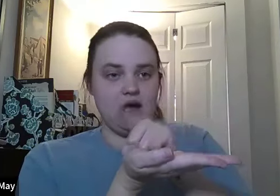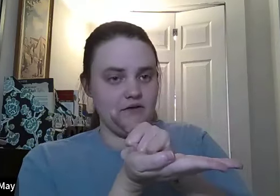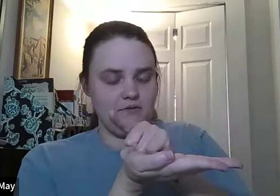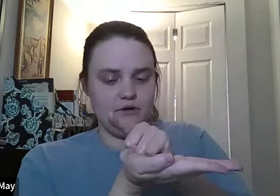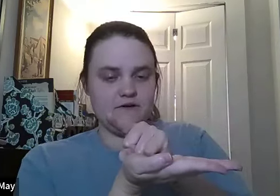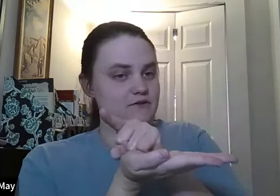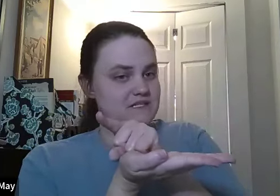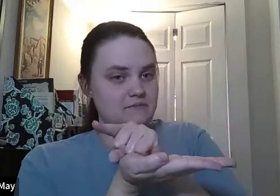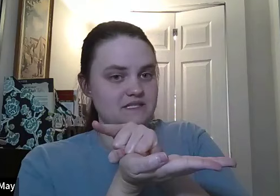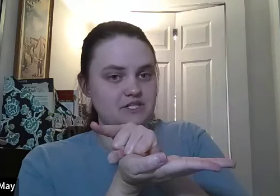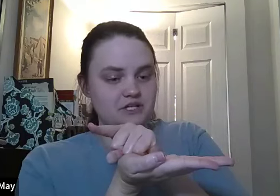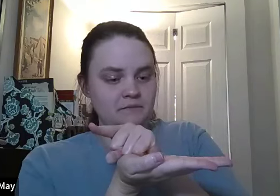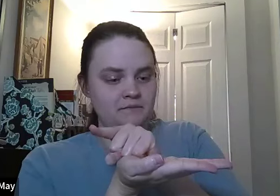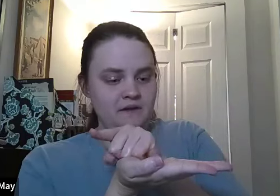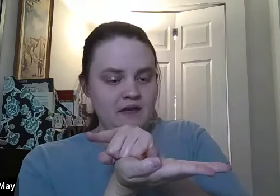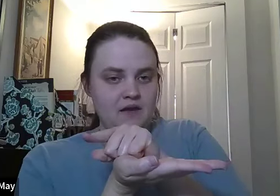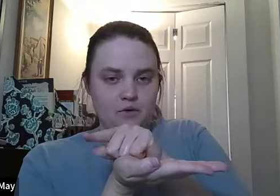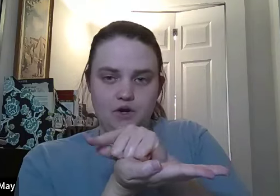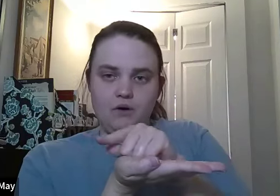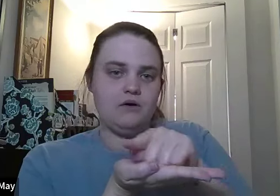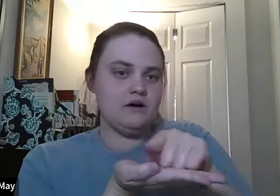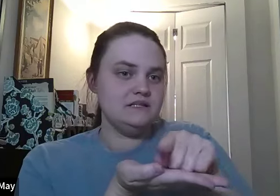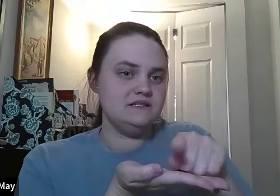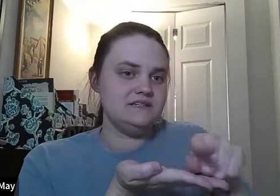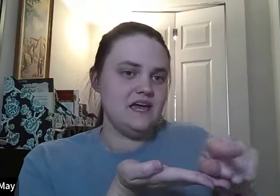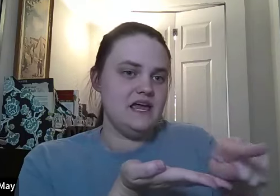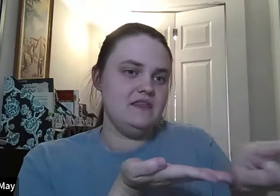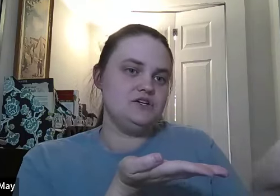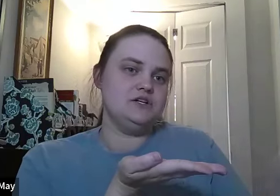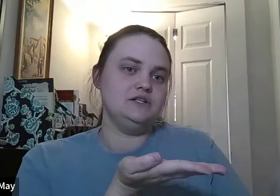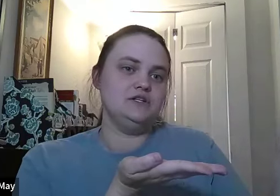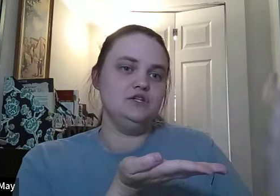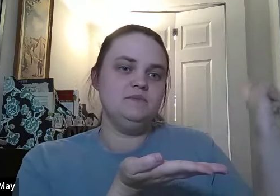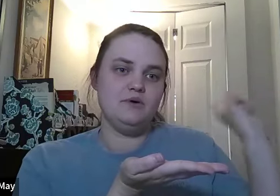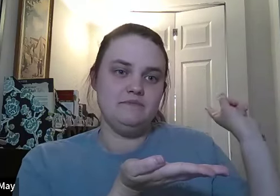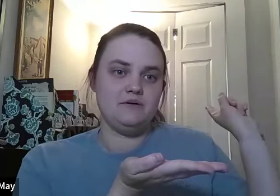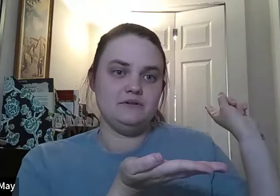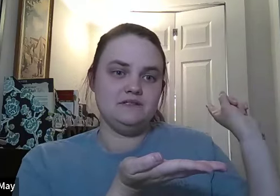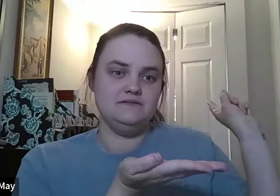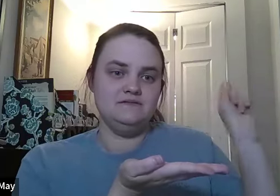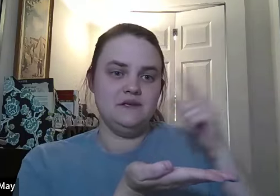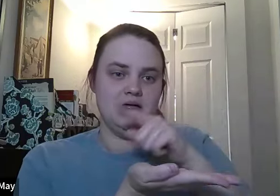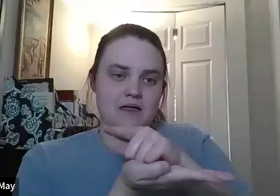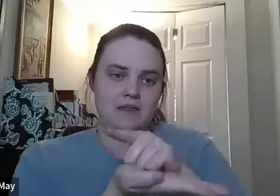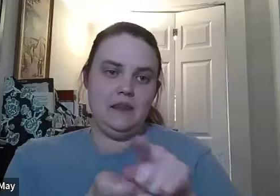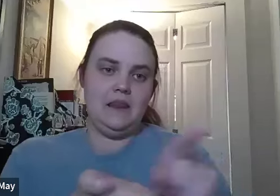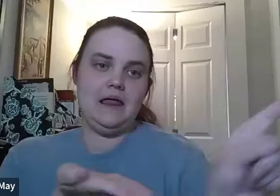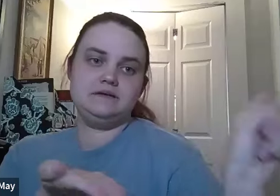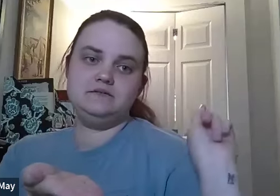have our pointer finger in the same position. We're going to go across, and then you're going to loop and point backwards. Last week.